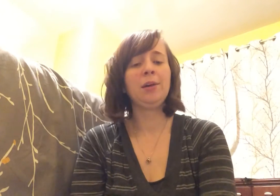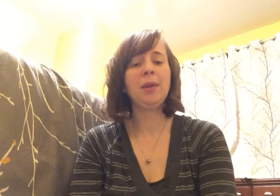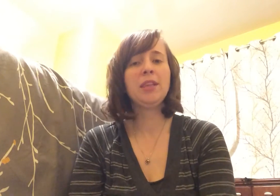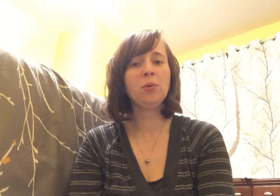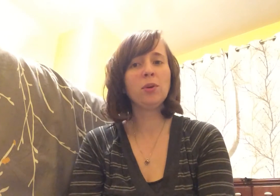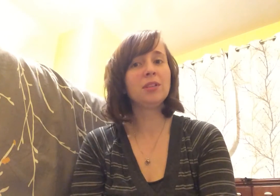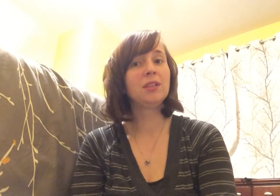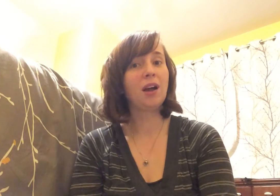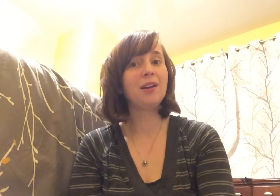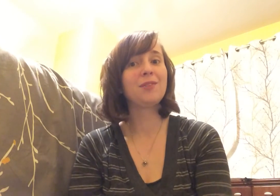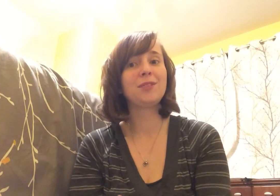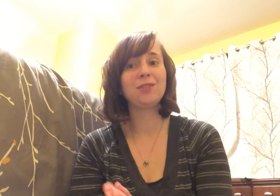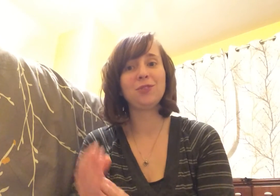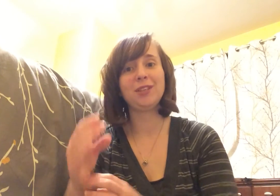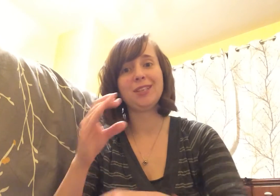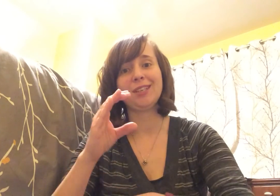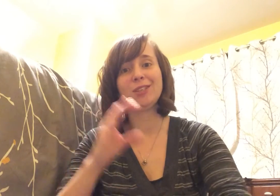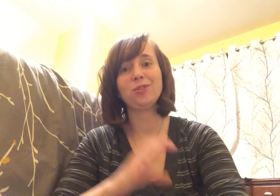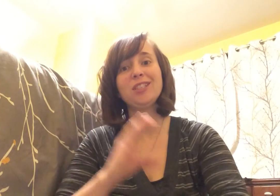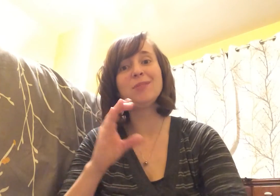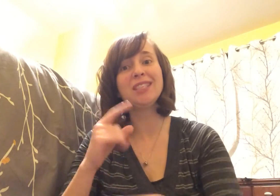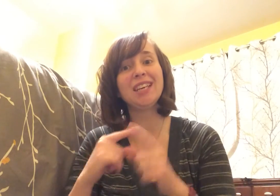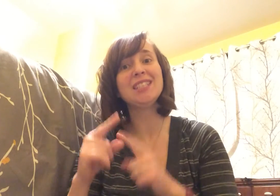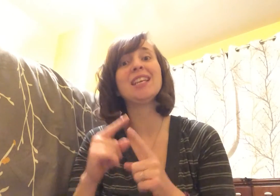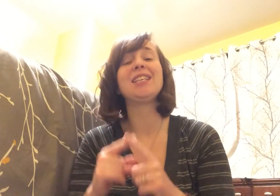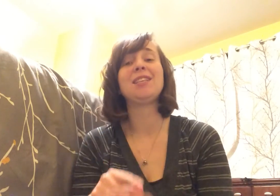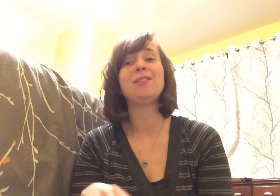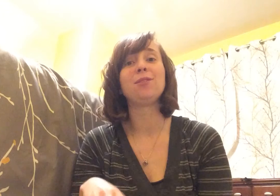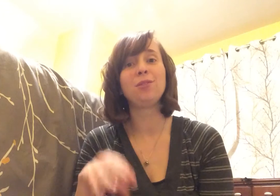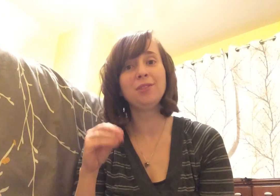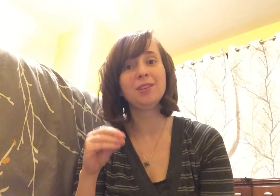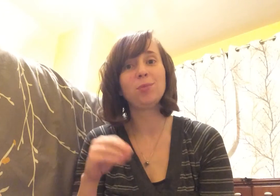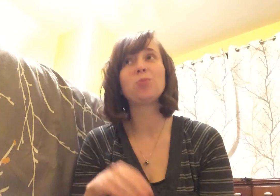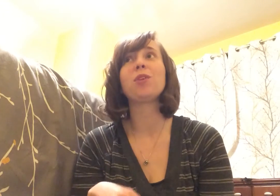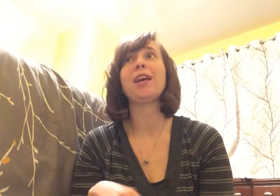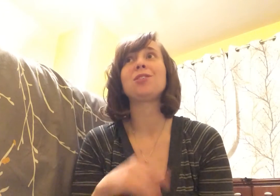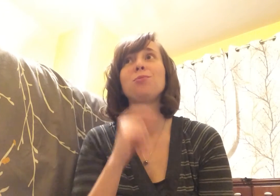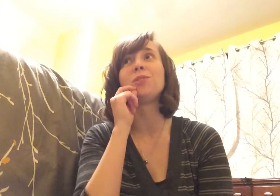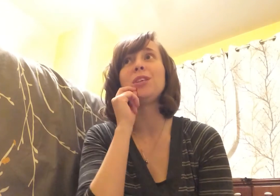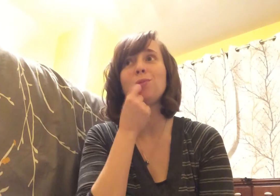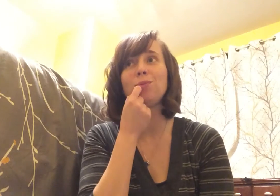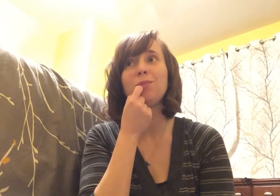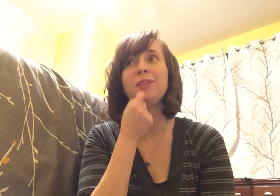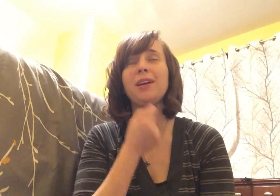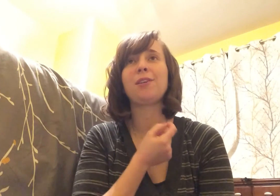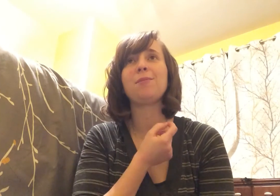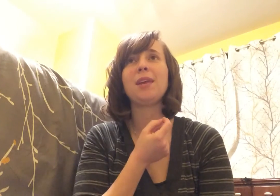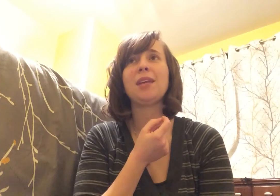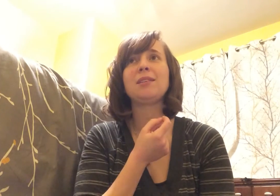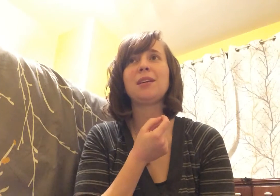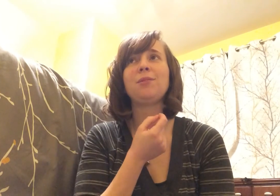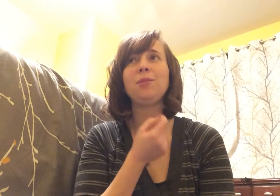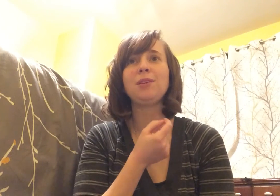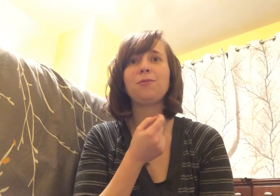And there were a lot of different Christmas signs that I did learn, which were actually really cool. And I learned it